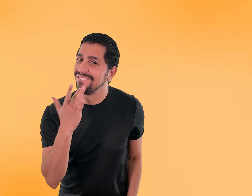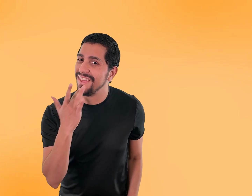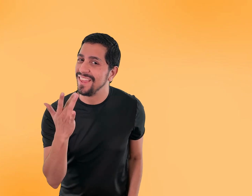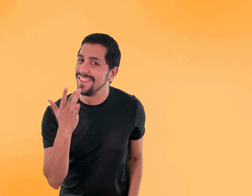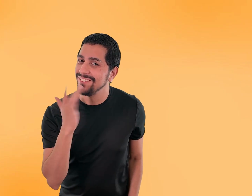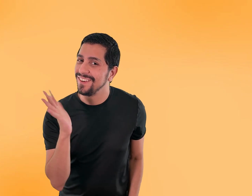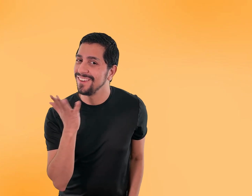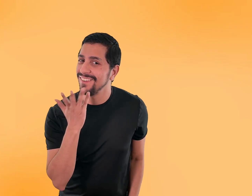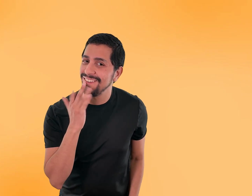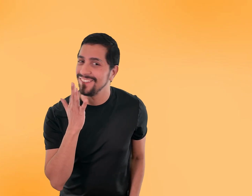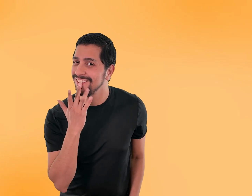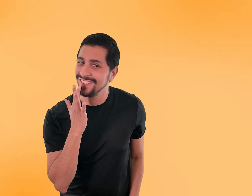favorite color.